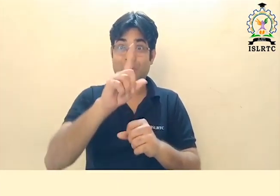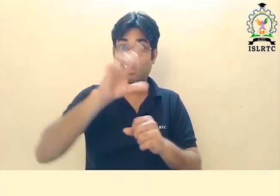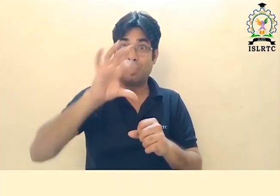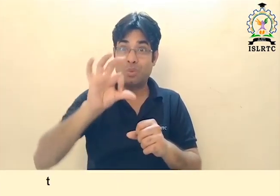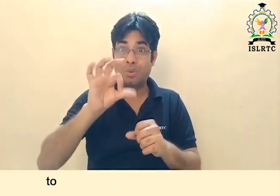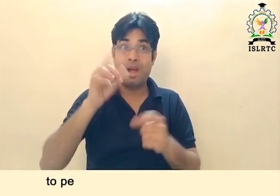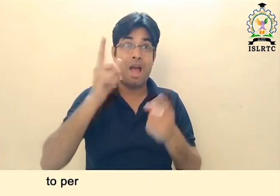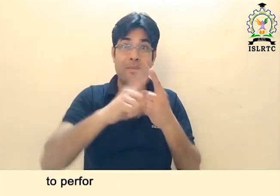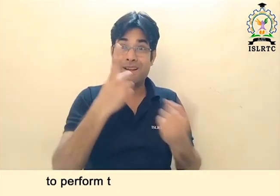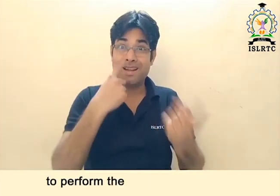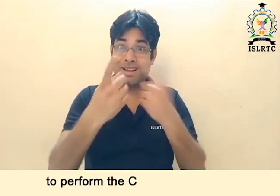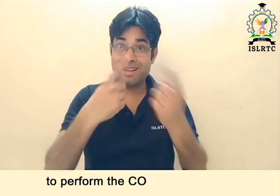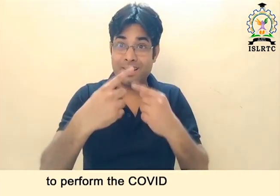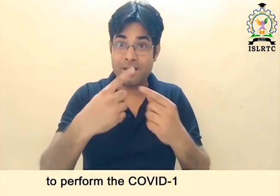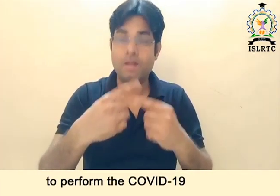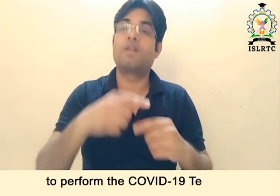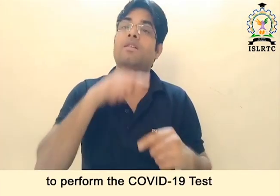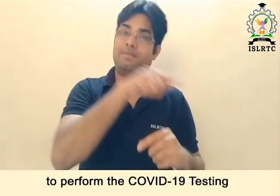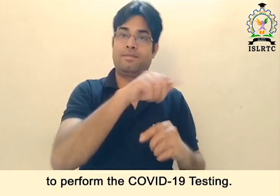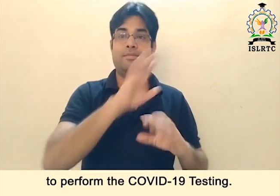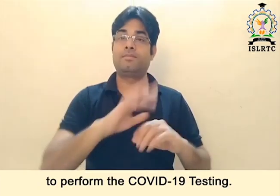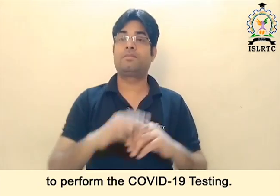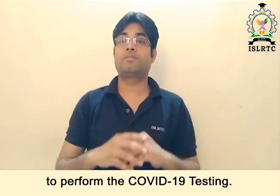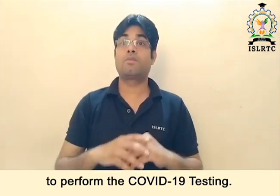to perform the COVID-19 testing.